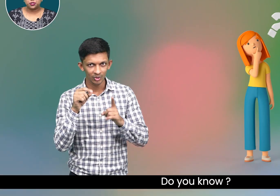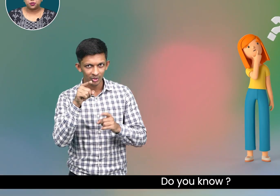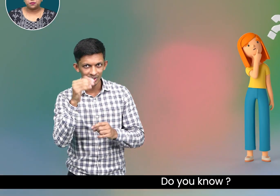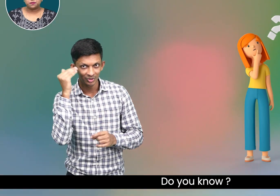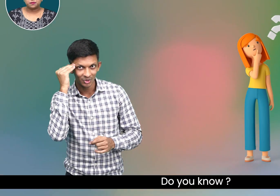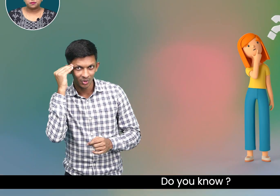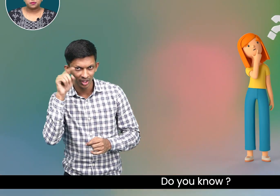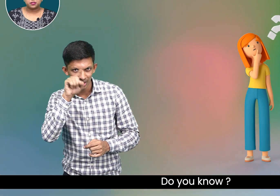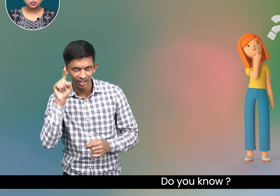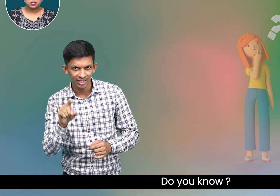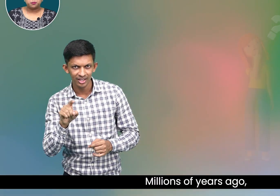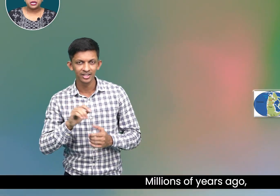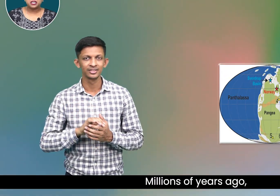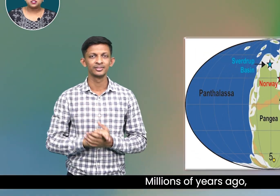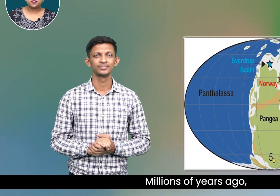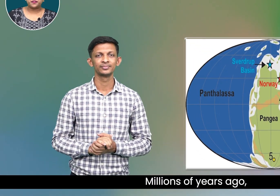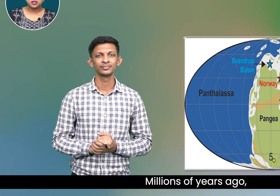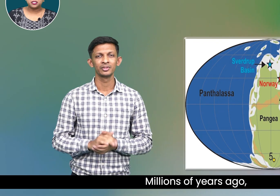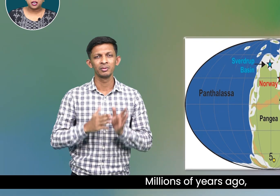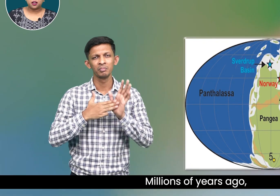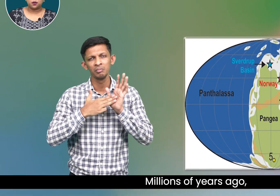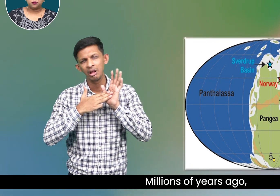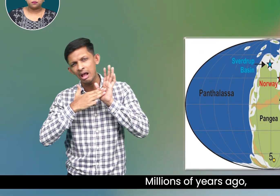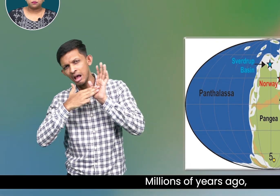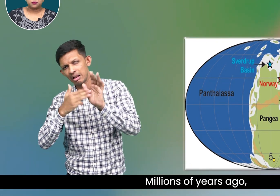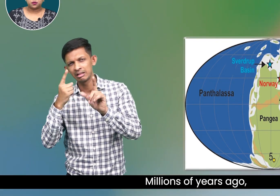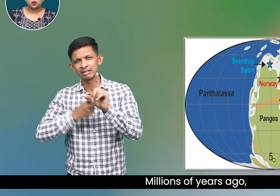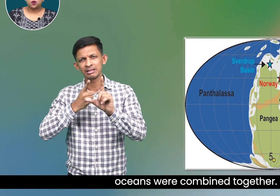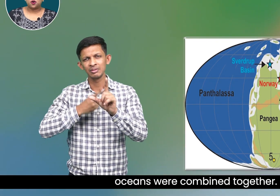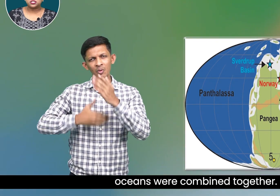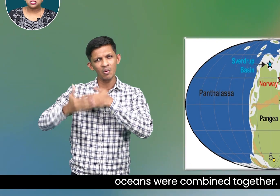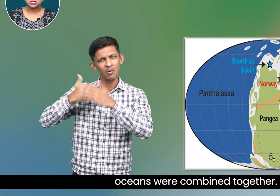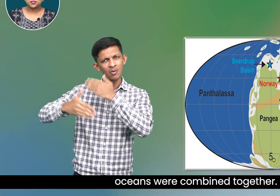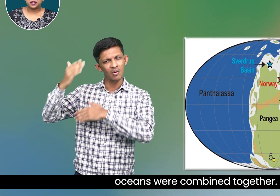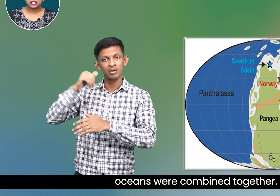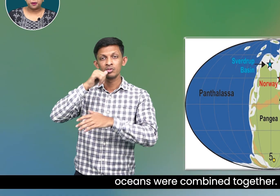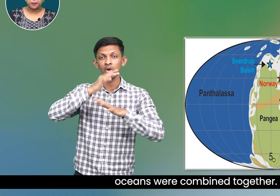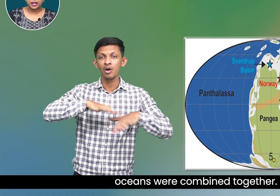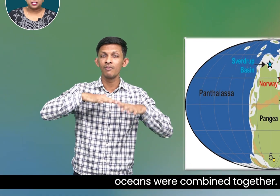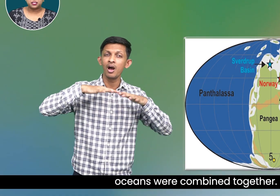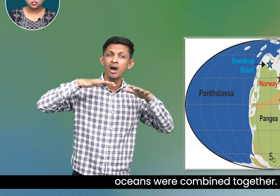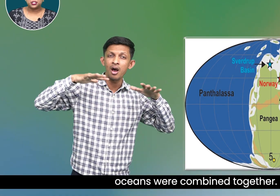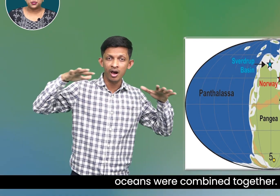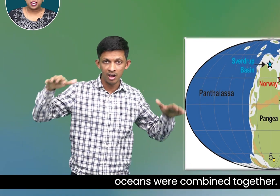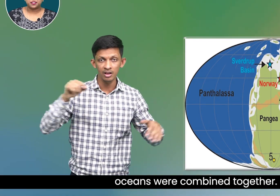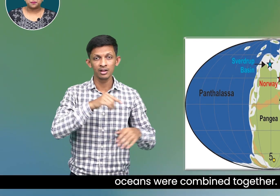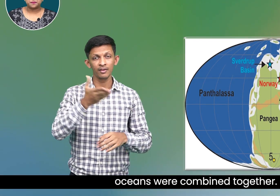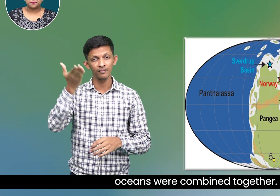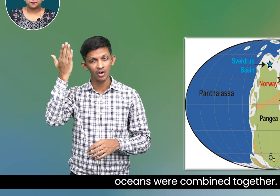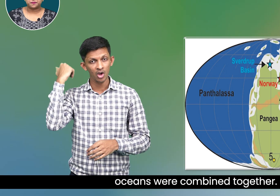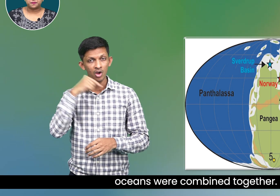Do you know? Millions of years ago, oceans were combined